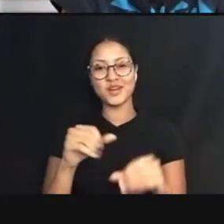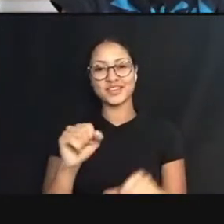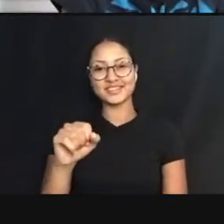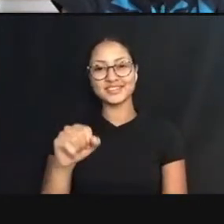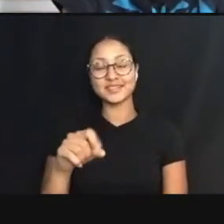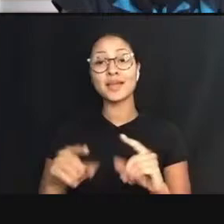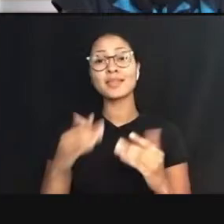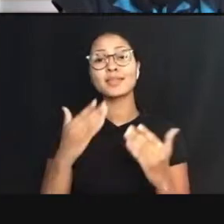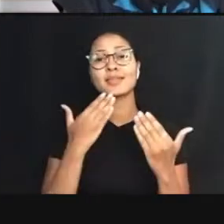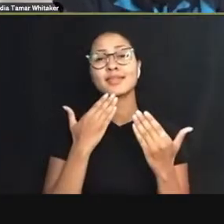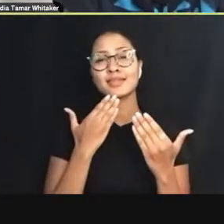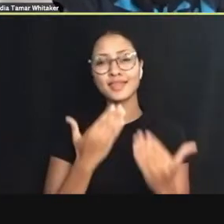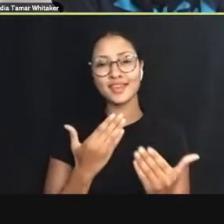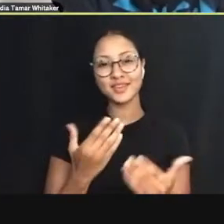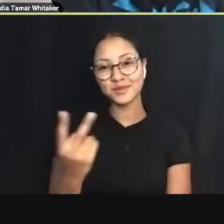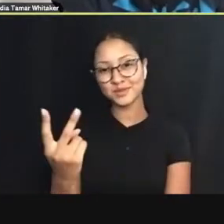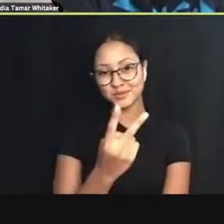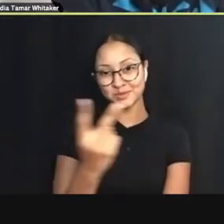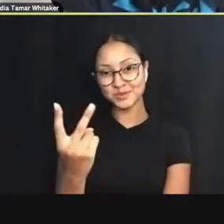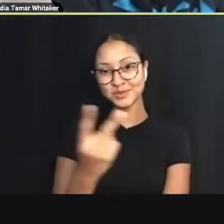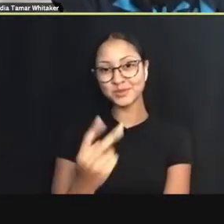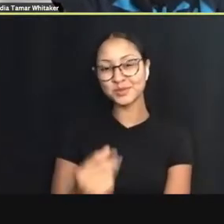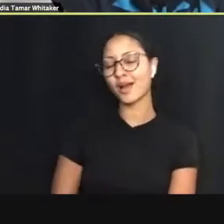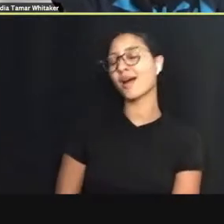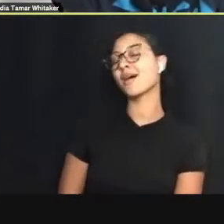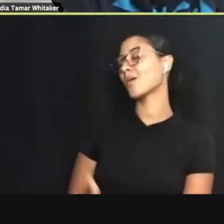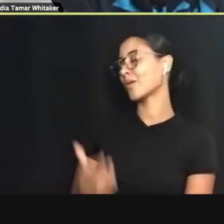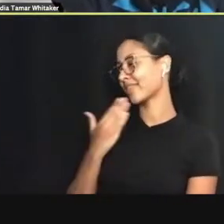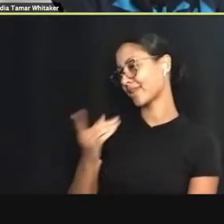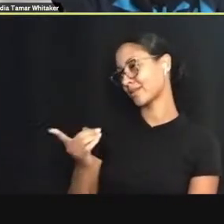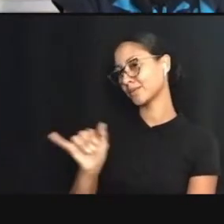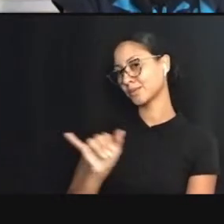But is there anything coming up?